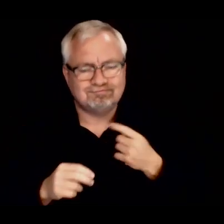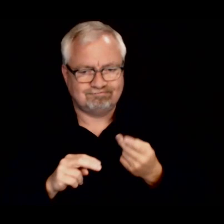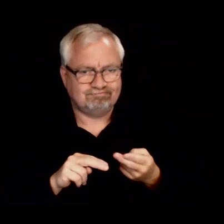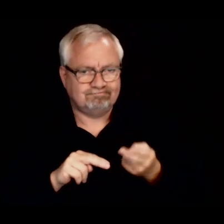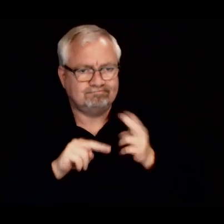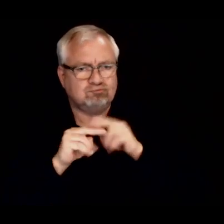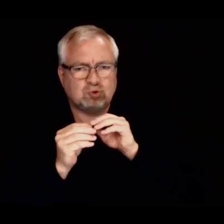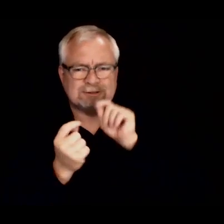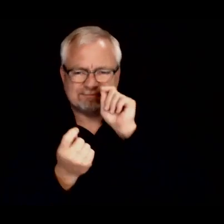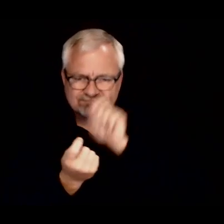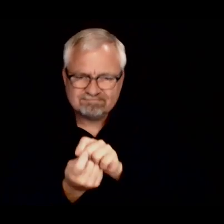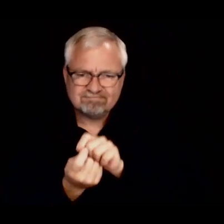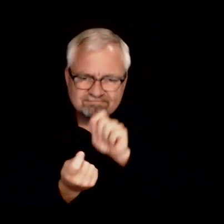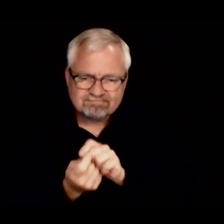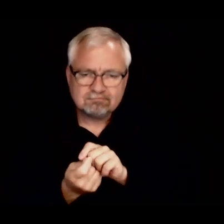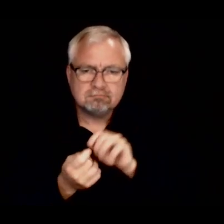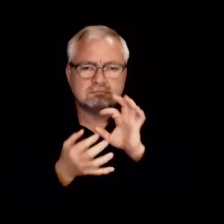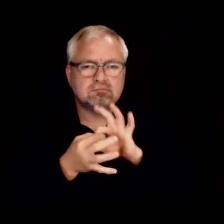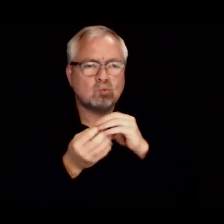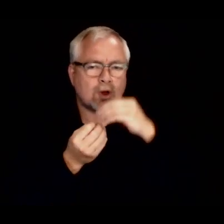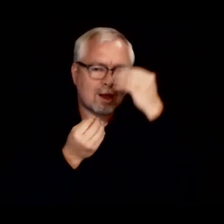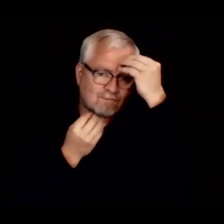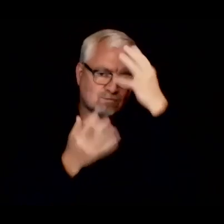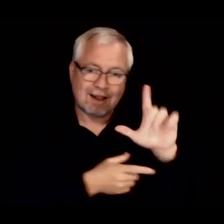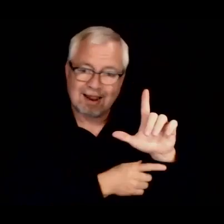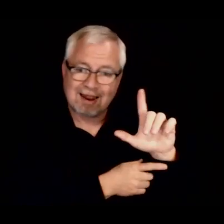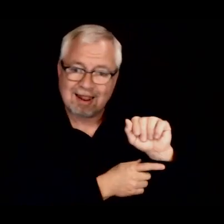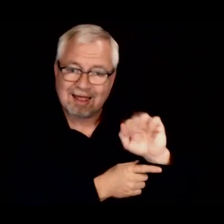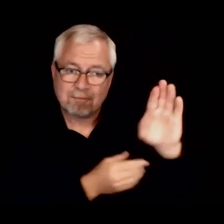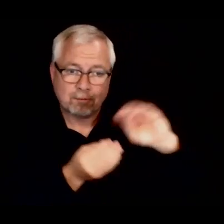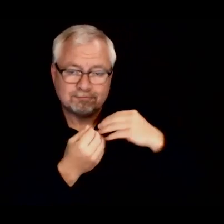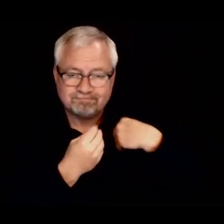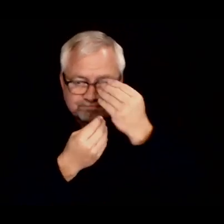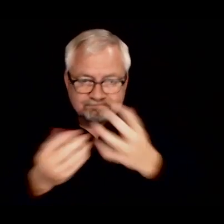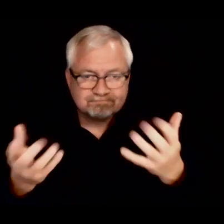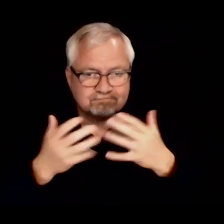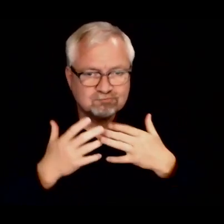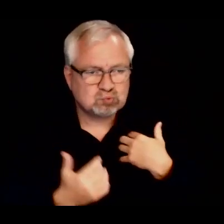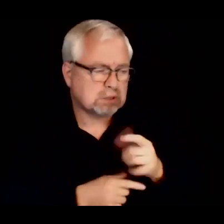lab numbers, and I'll ask Chris Erzman to explain that now. I'll turn it over to you, Chris.